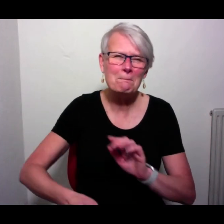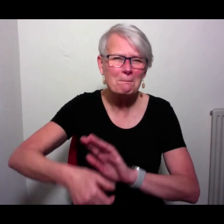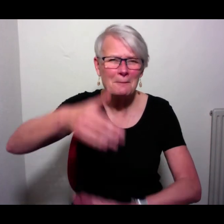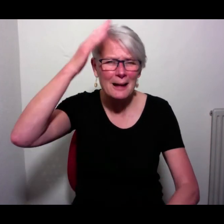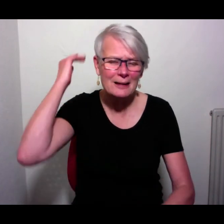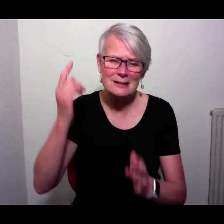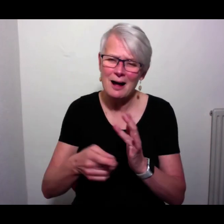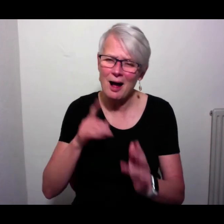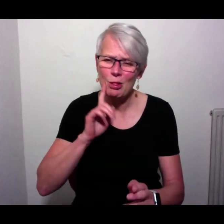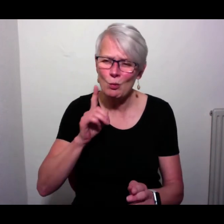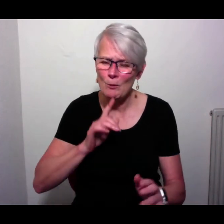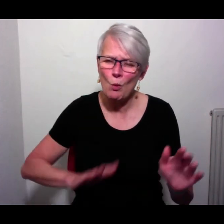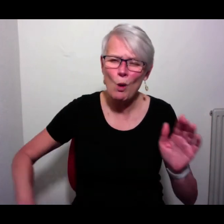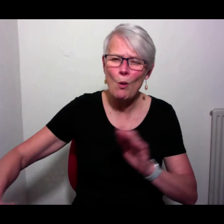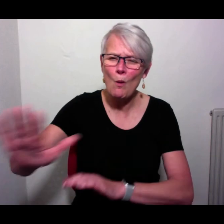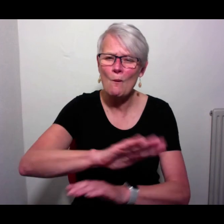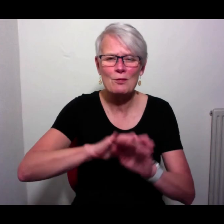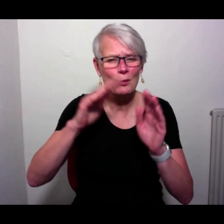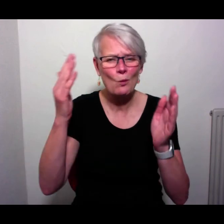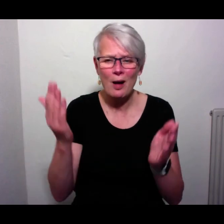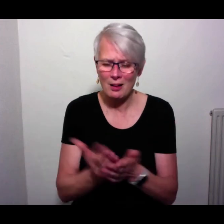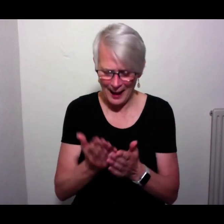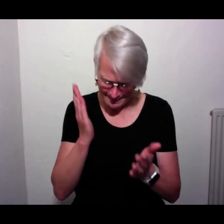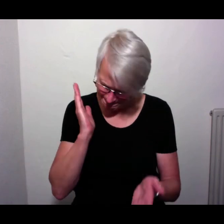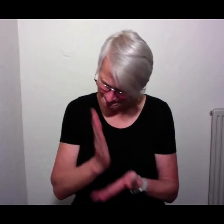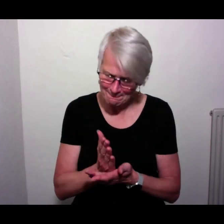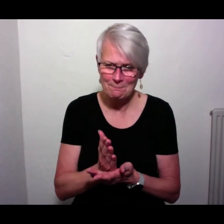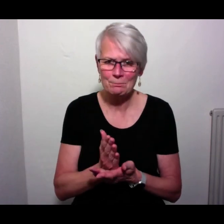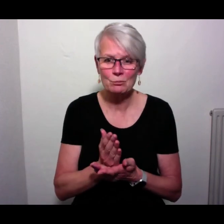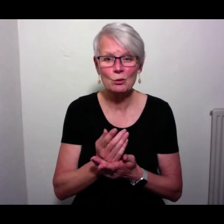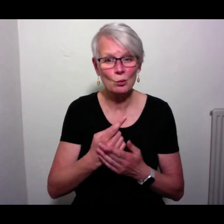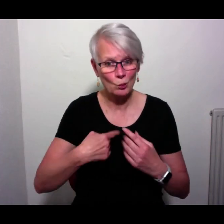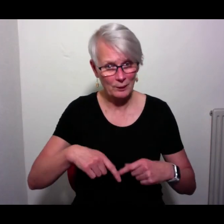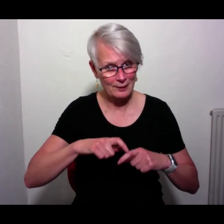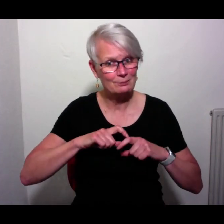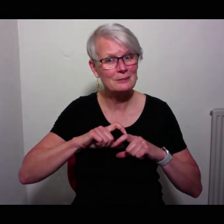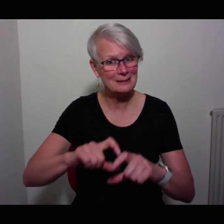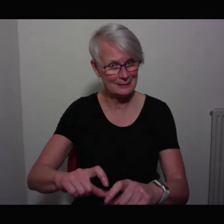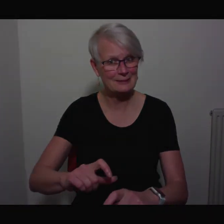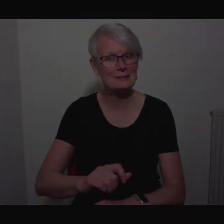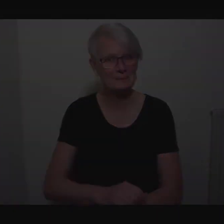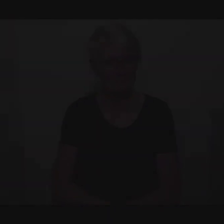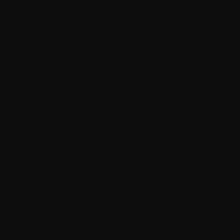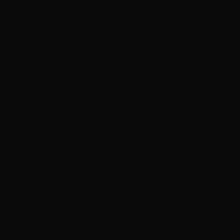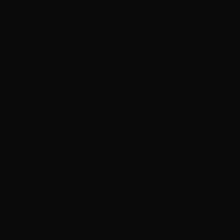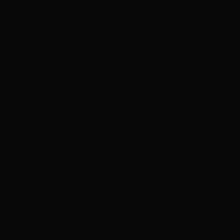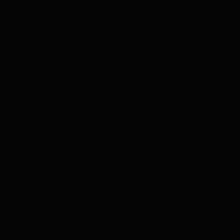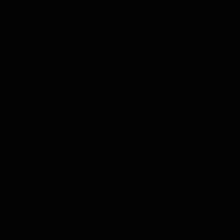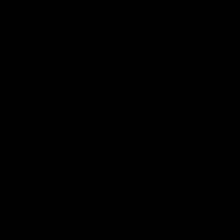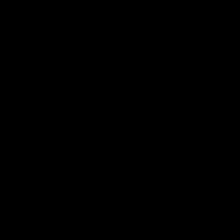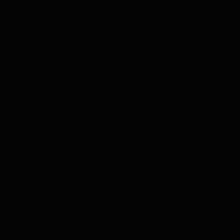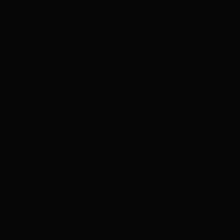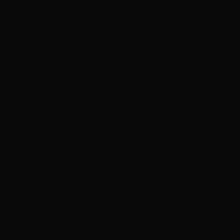millions of other women all over the world, nevertheless, we persist.